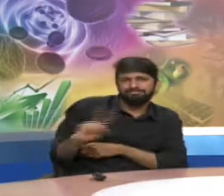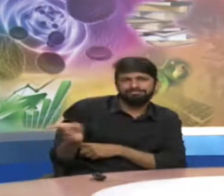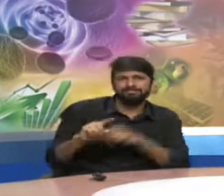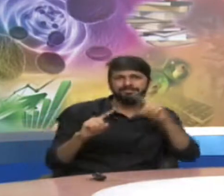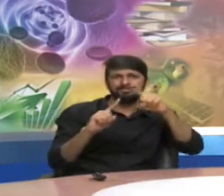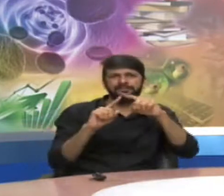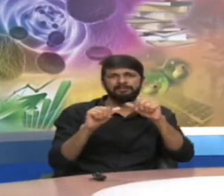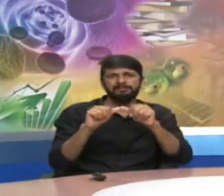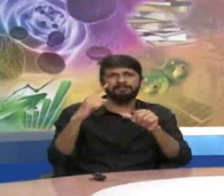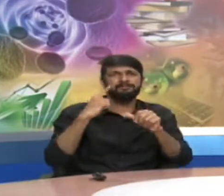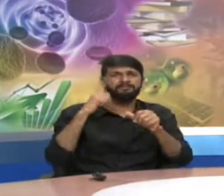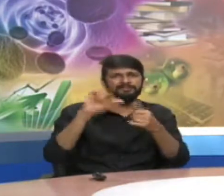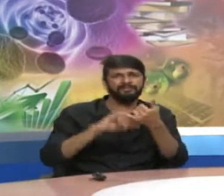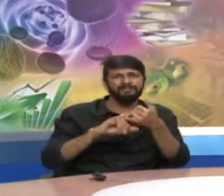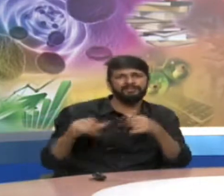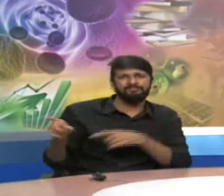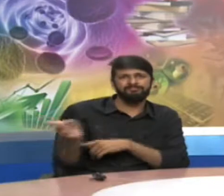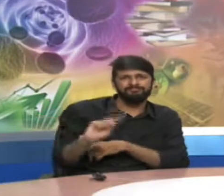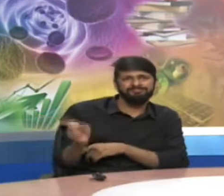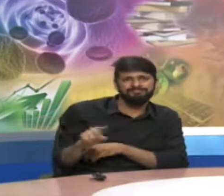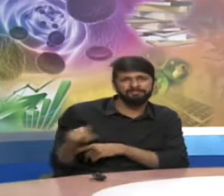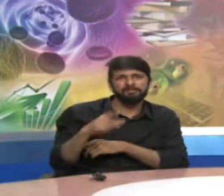in different tails,